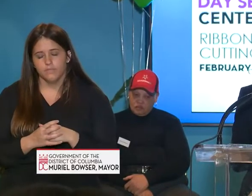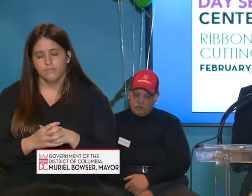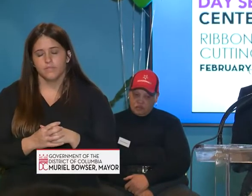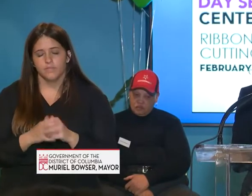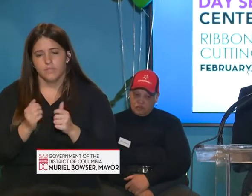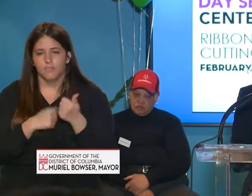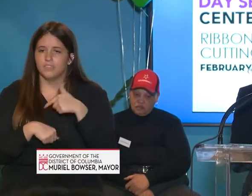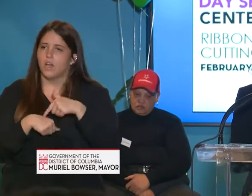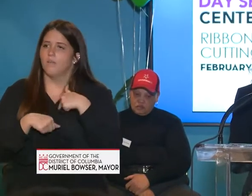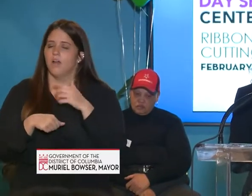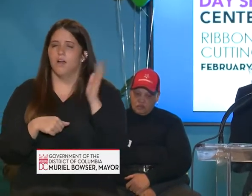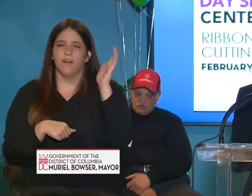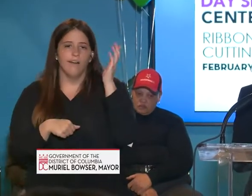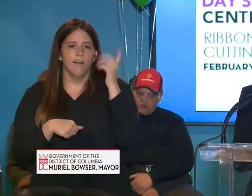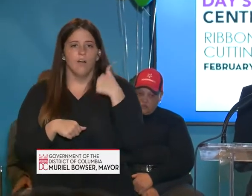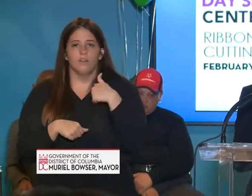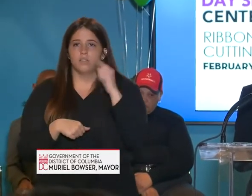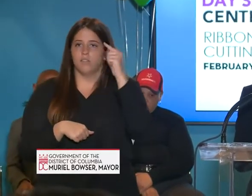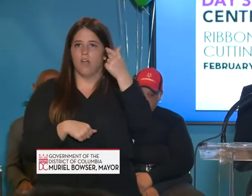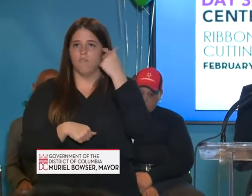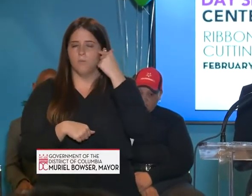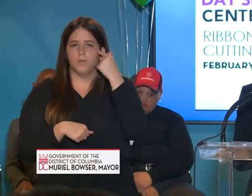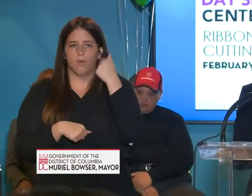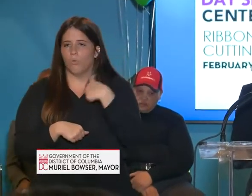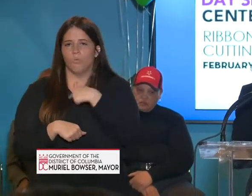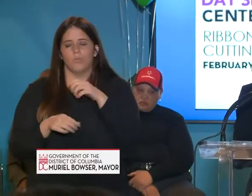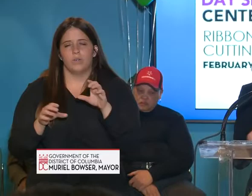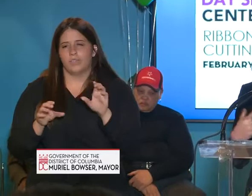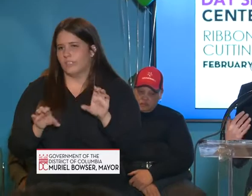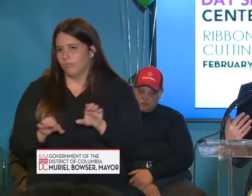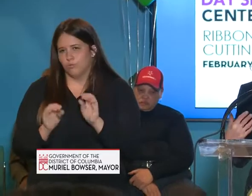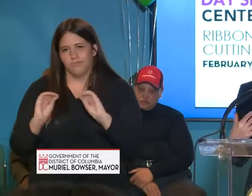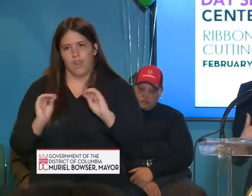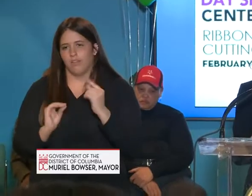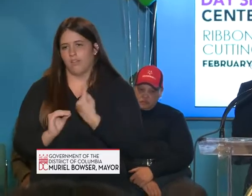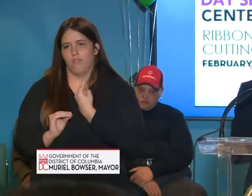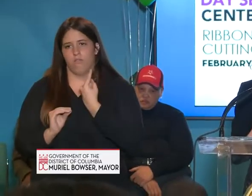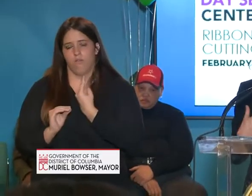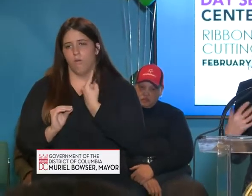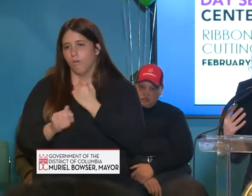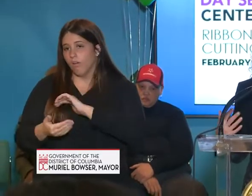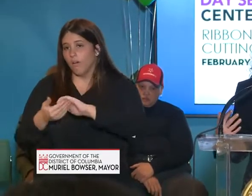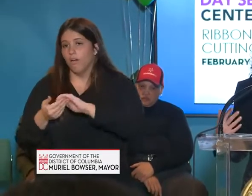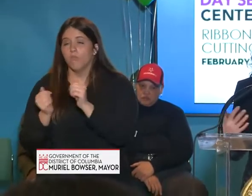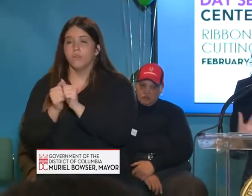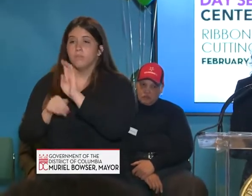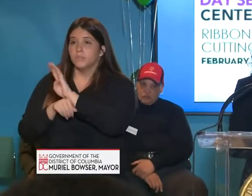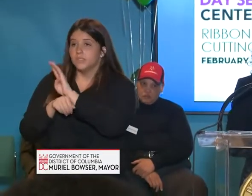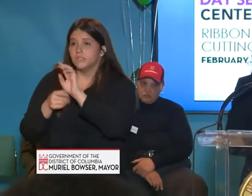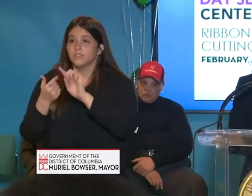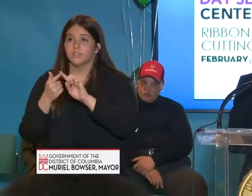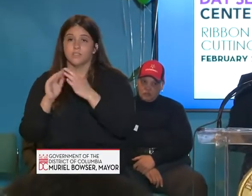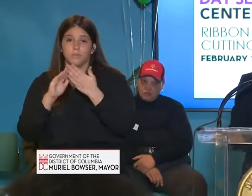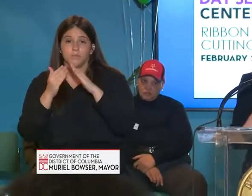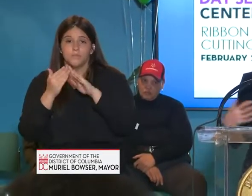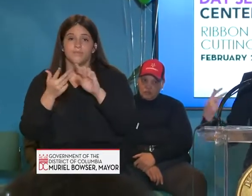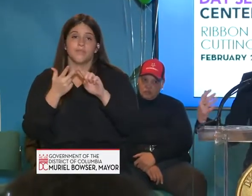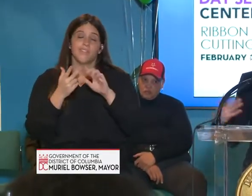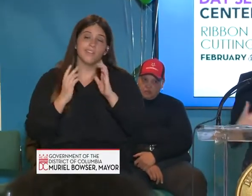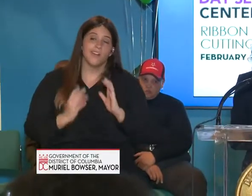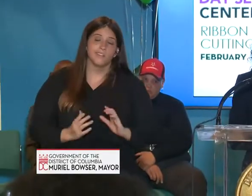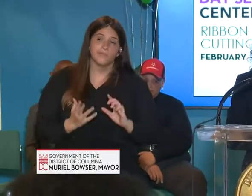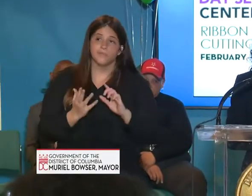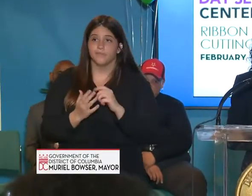this, and I will just reiterate, we know that in government we do nothing alone. We do it together with our business community, particularly with our